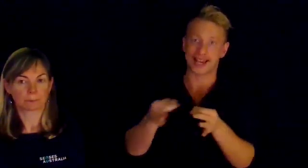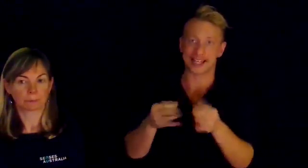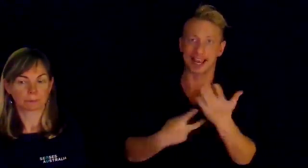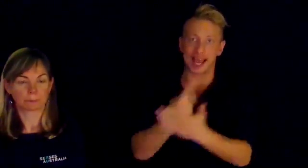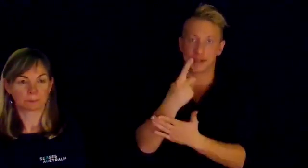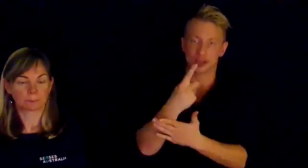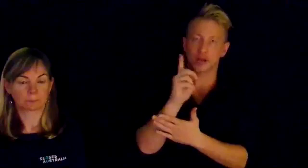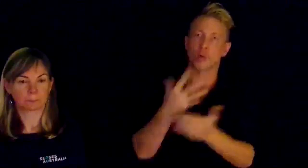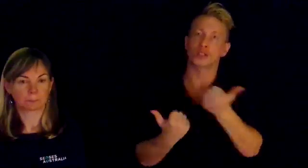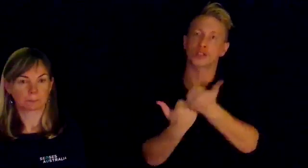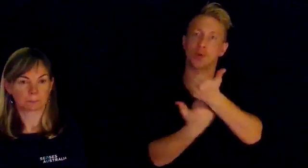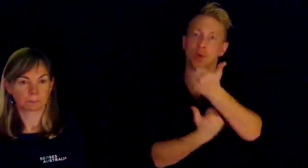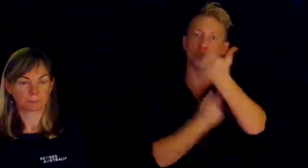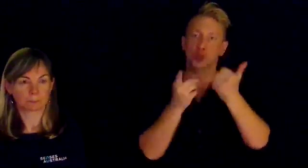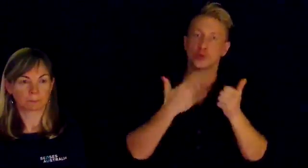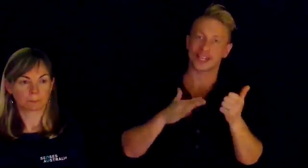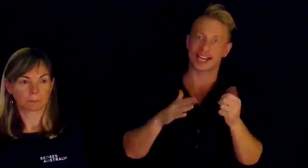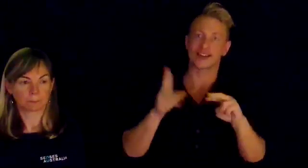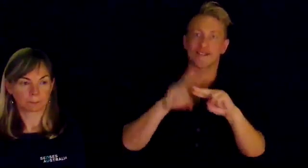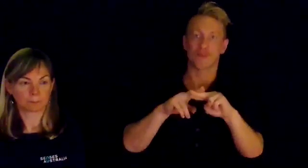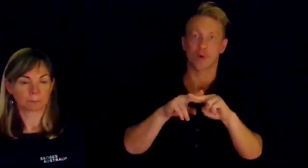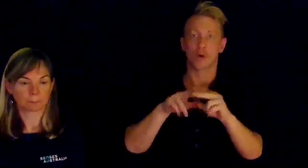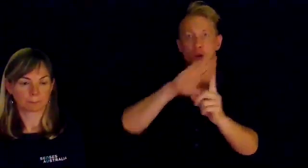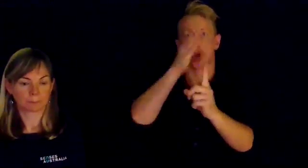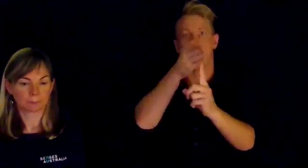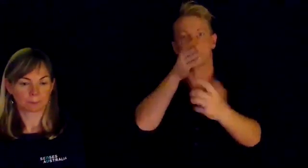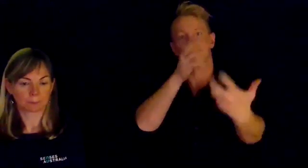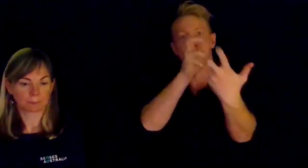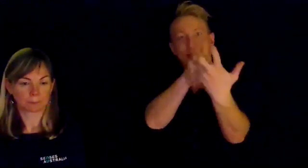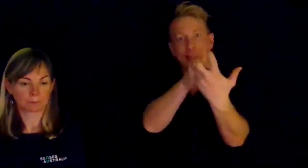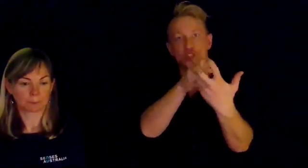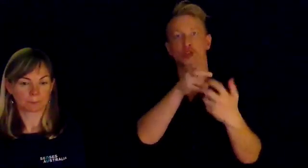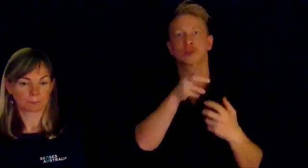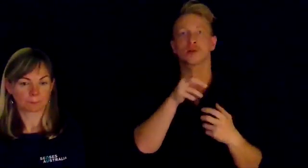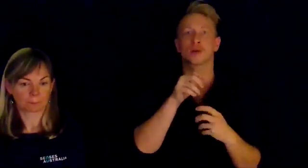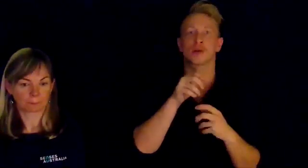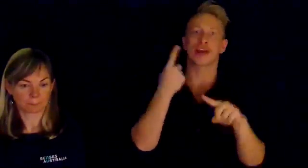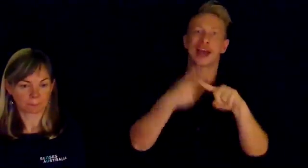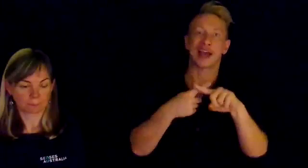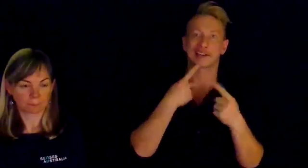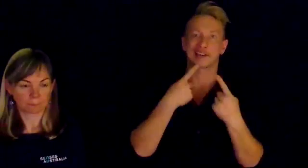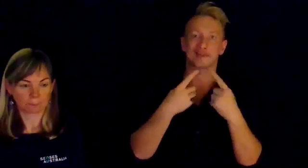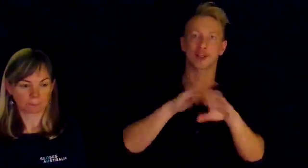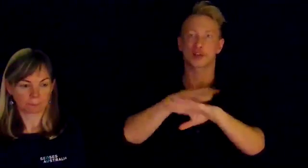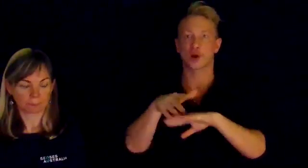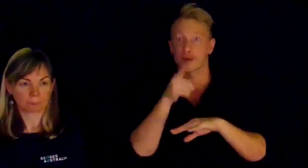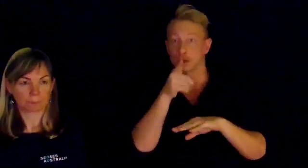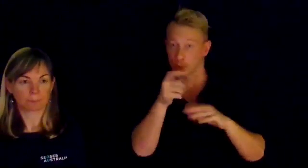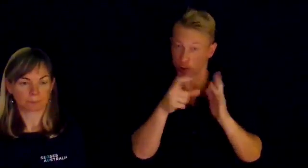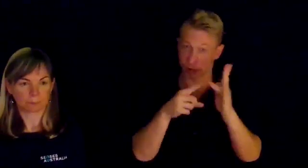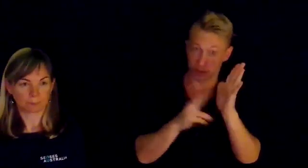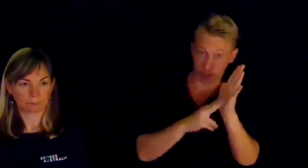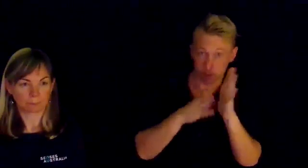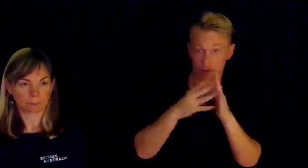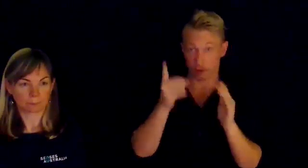be required to meet those goals, and information about your condition from people who